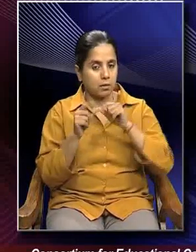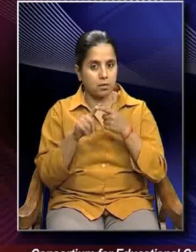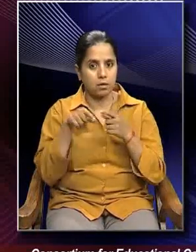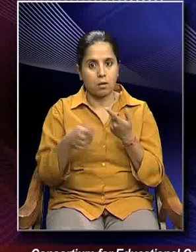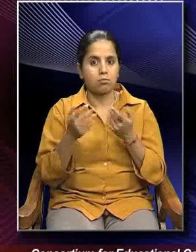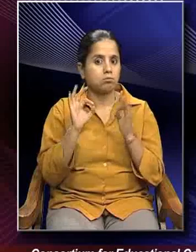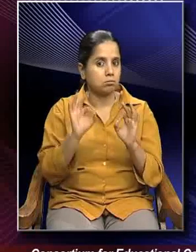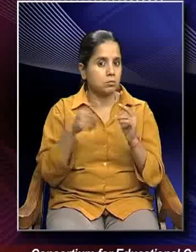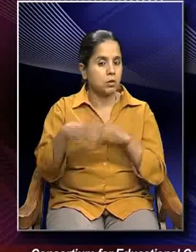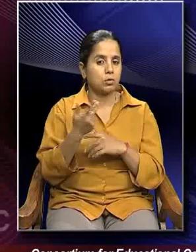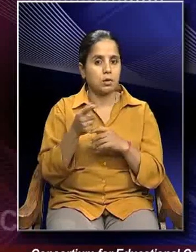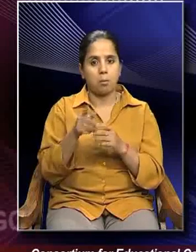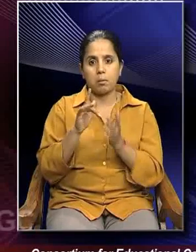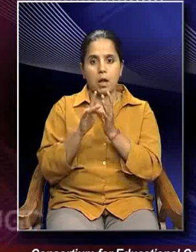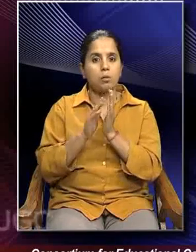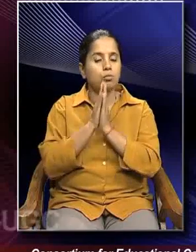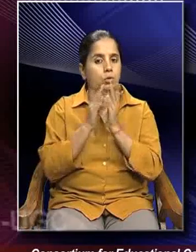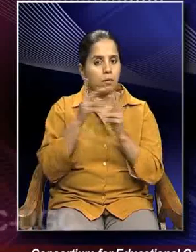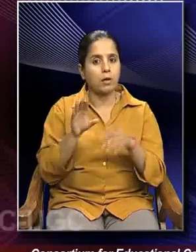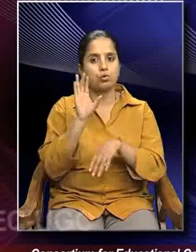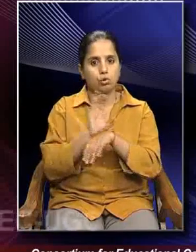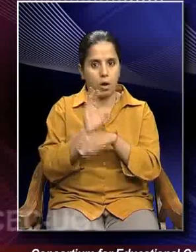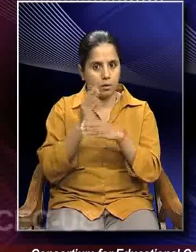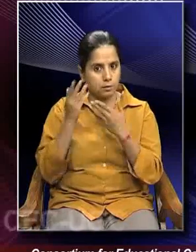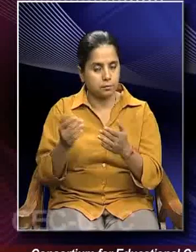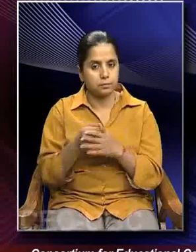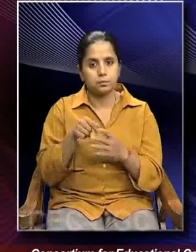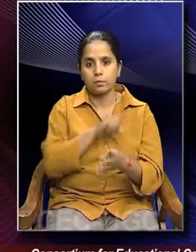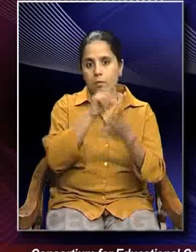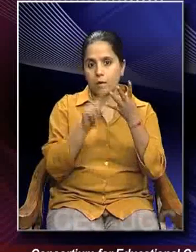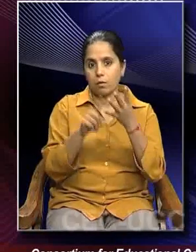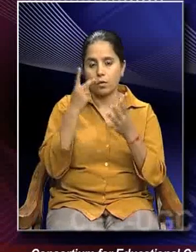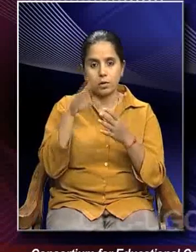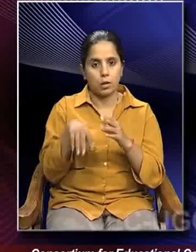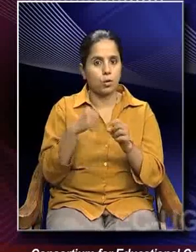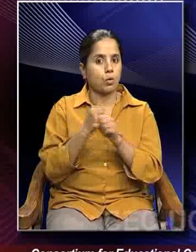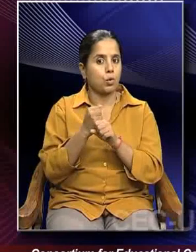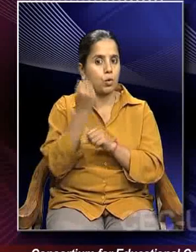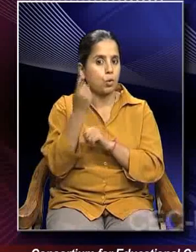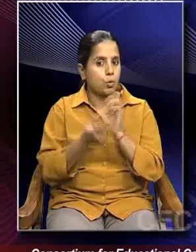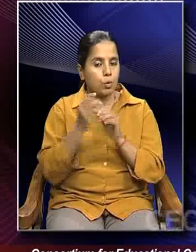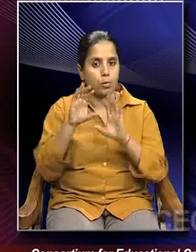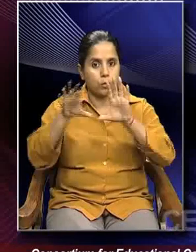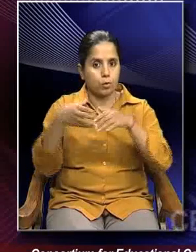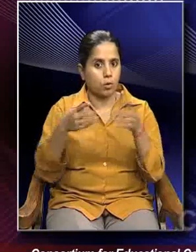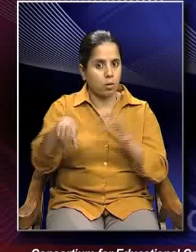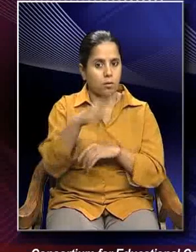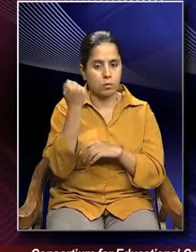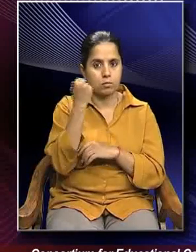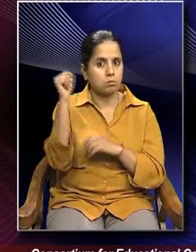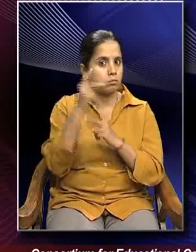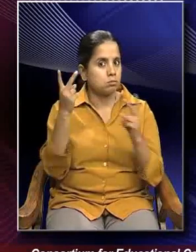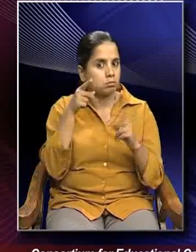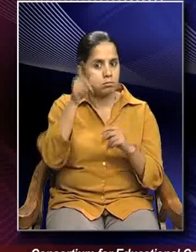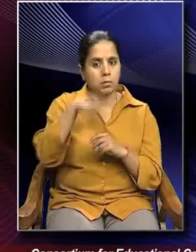organizations like church. The fourth behavior is group behavior. the structure to which